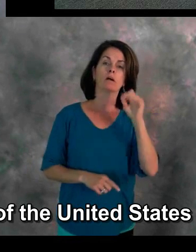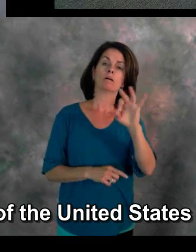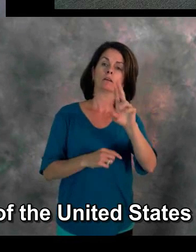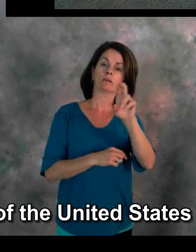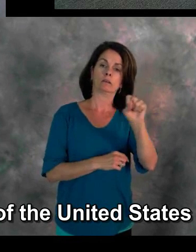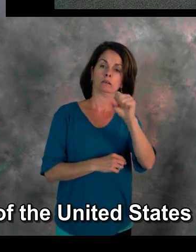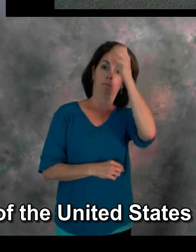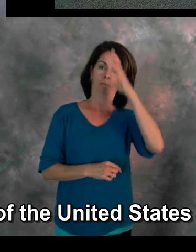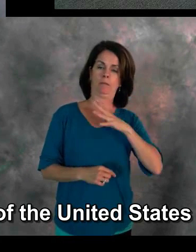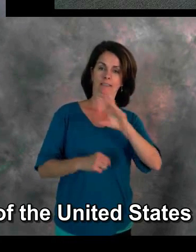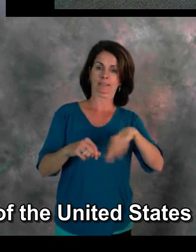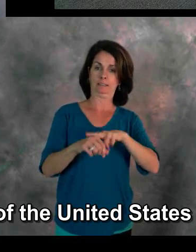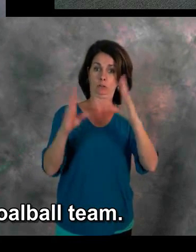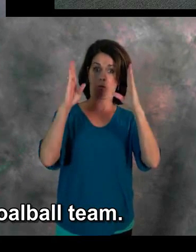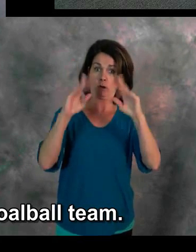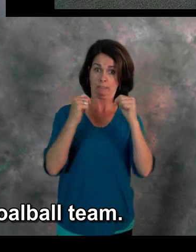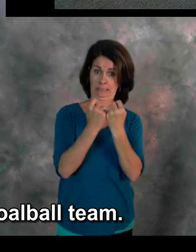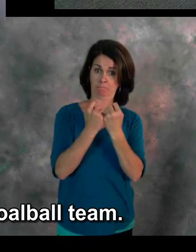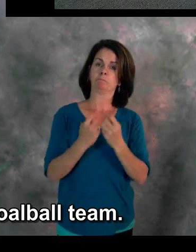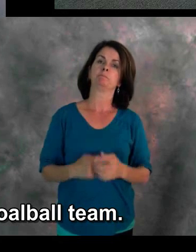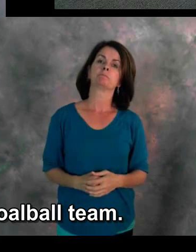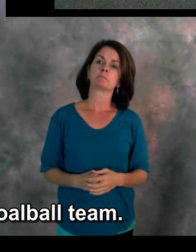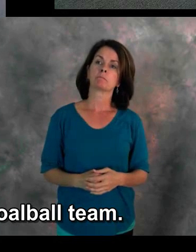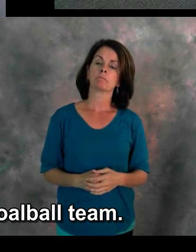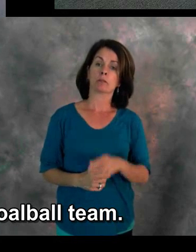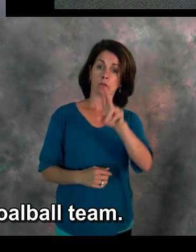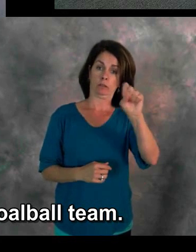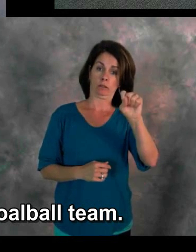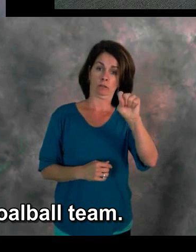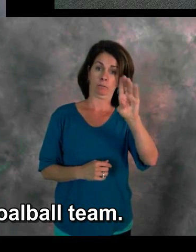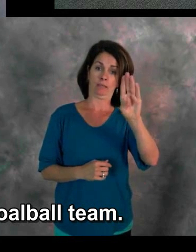and I'm also a member of the United States Men's National Goalball Team.